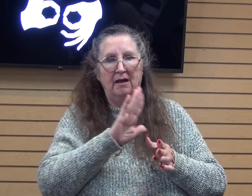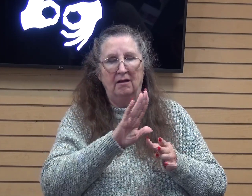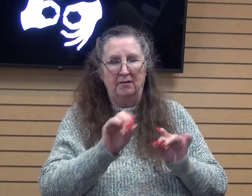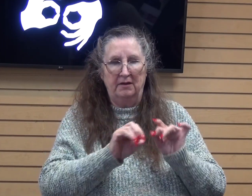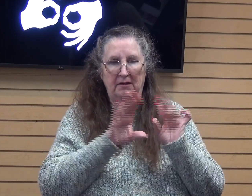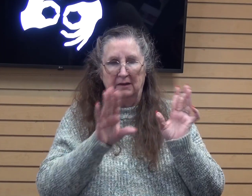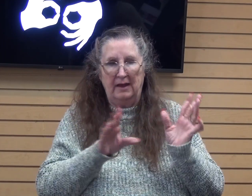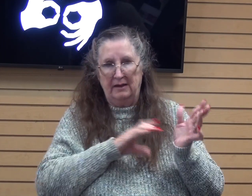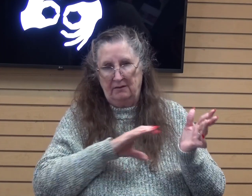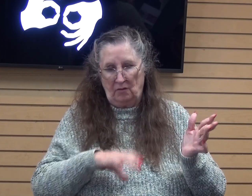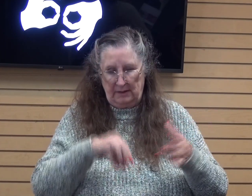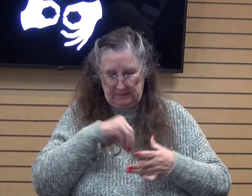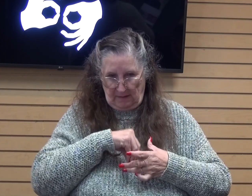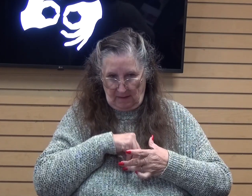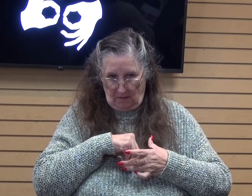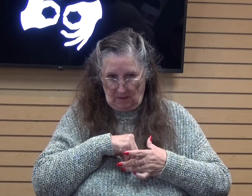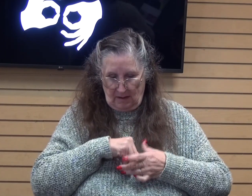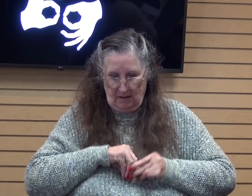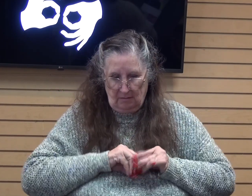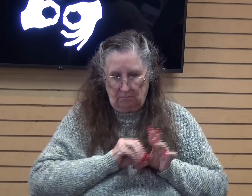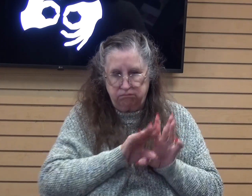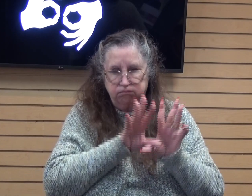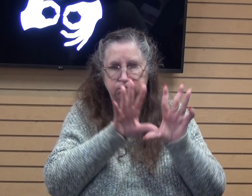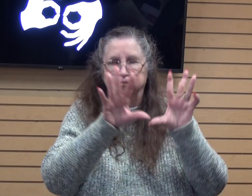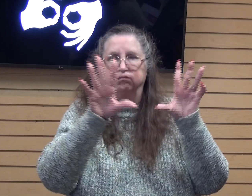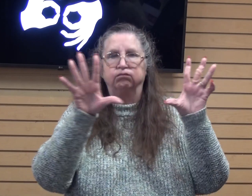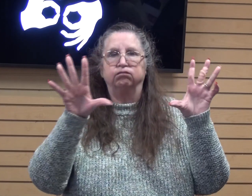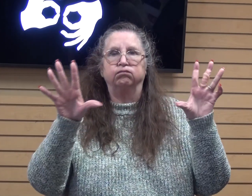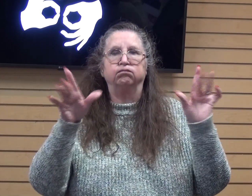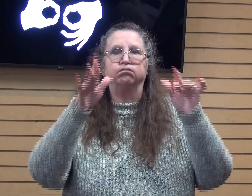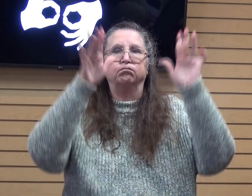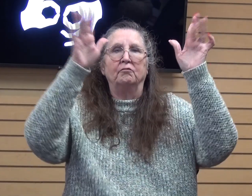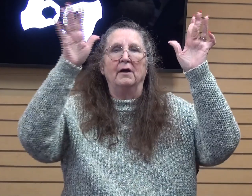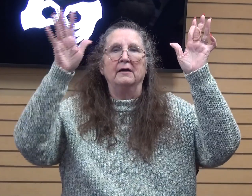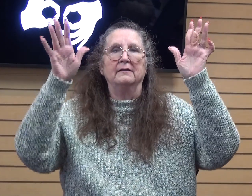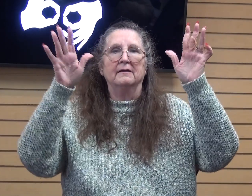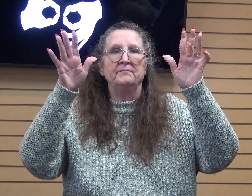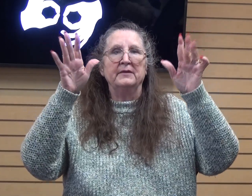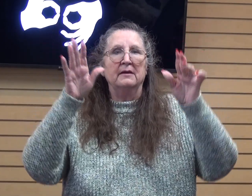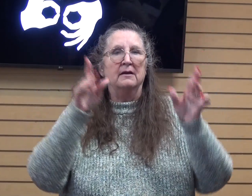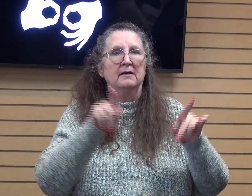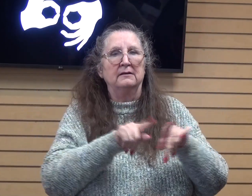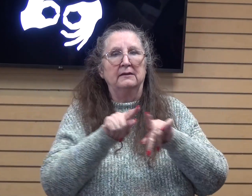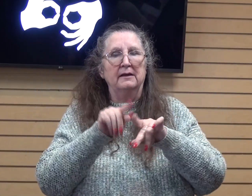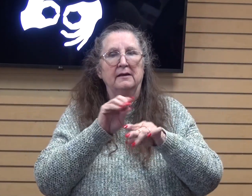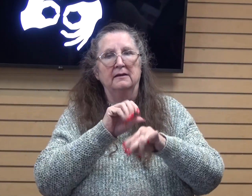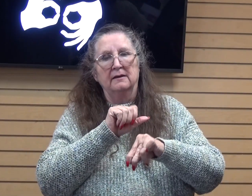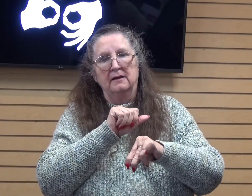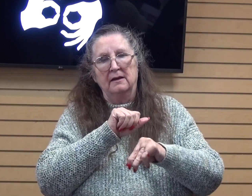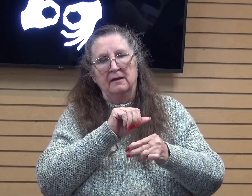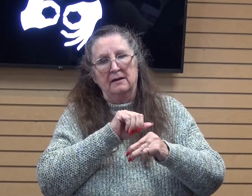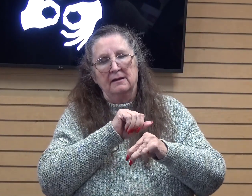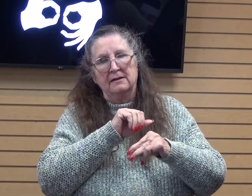Christ in them to shine so bright that a city sat on a hill couldn't even be hidden in the darkness.